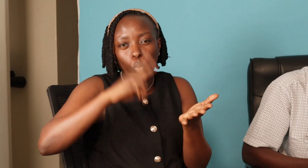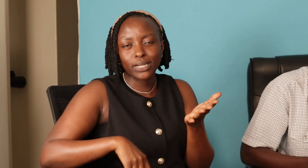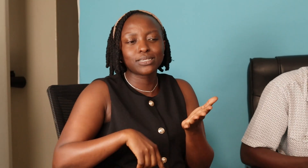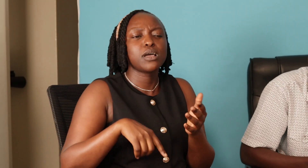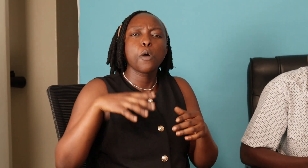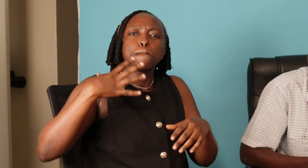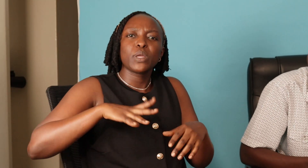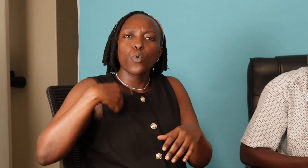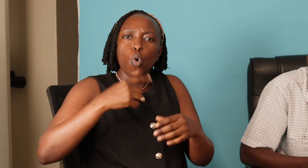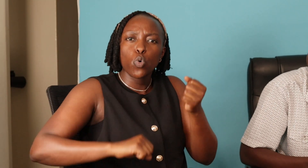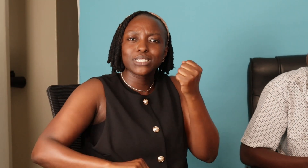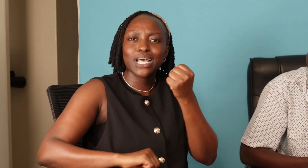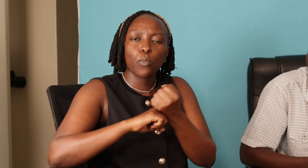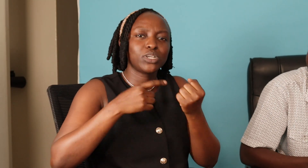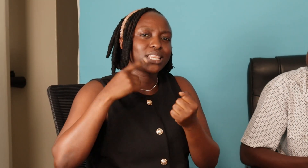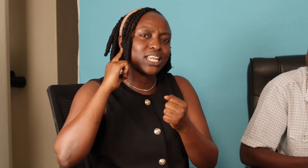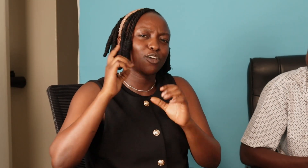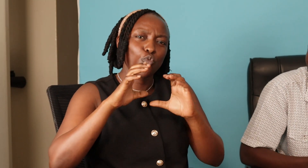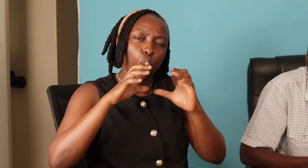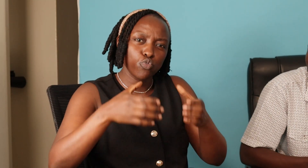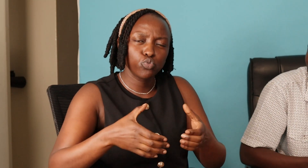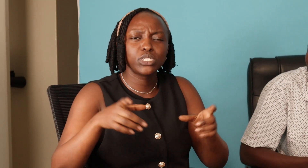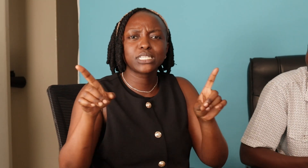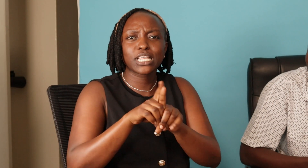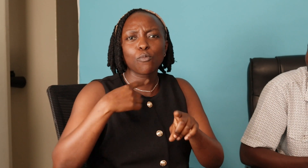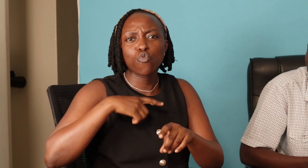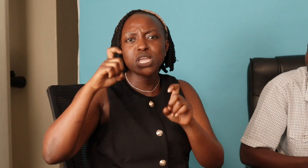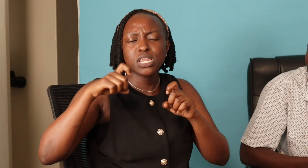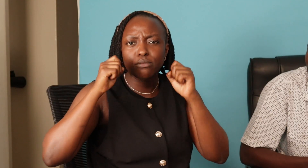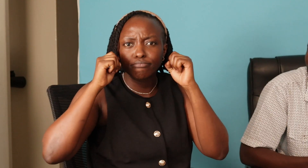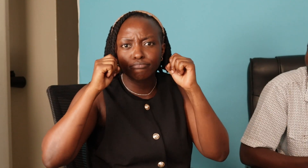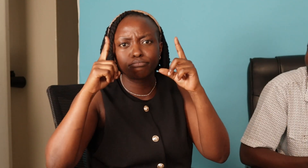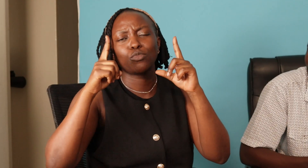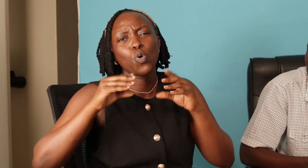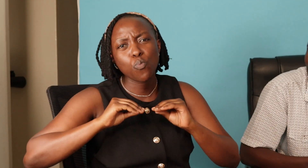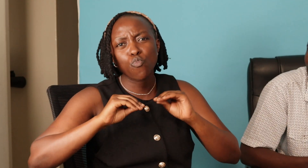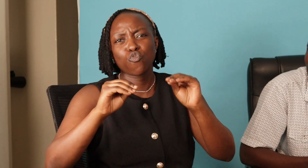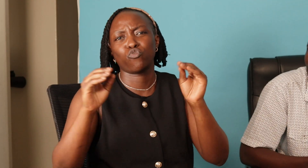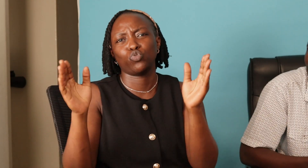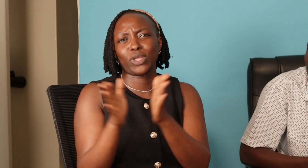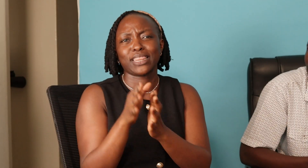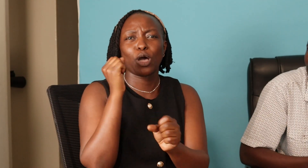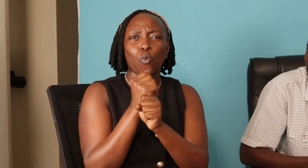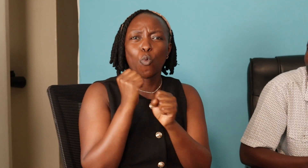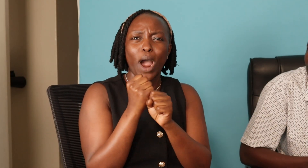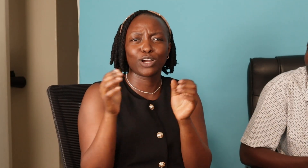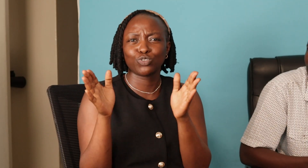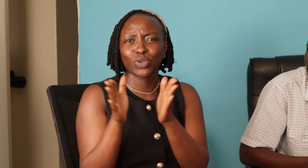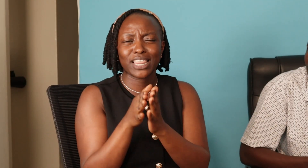my final comment would be that support persons for the deaf community. we also need to wake up and move together,